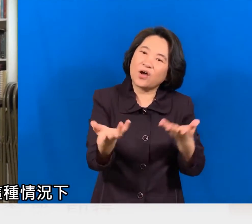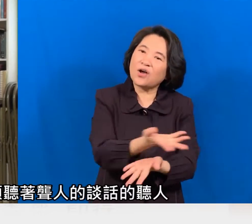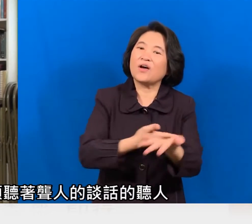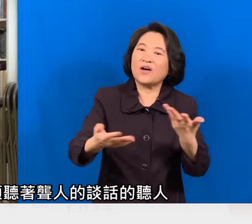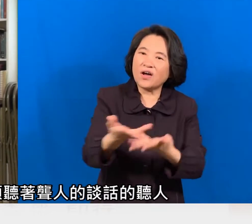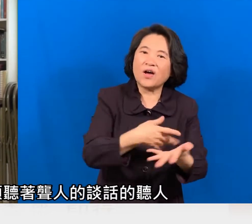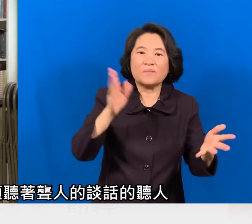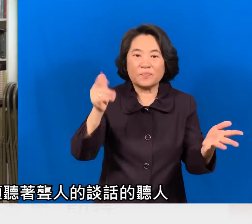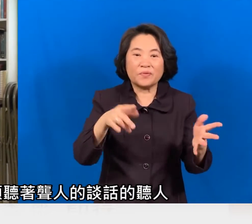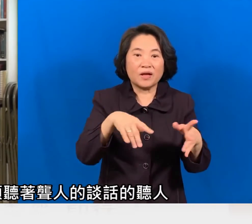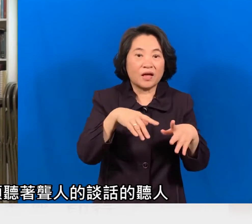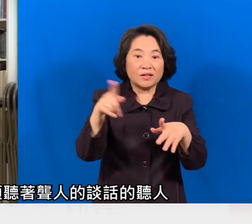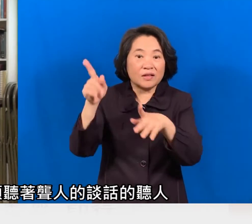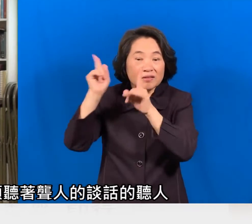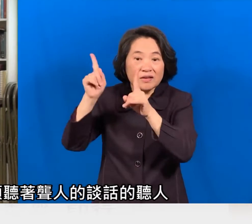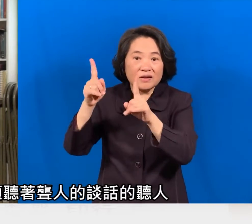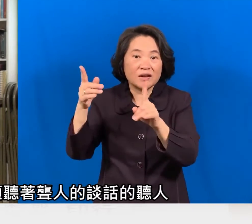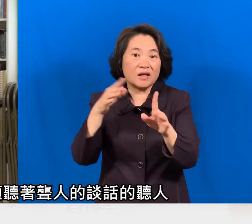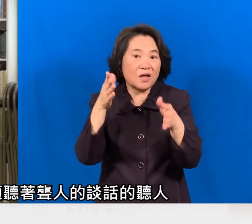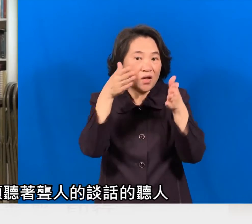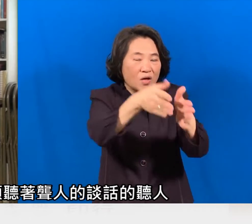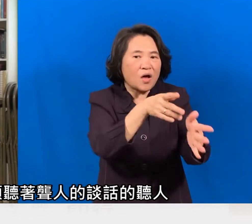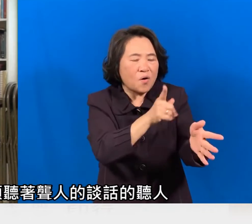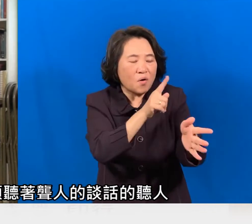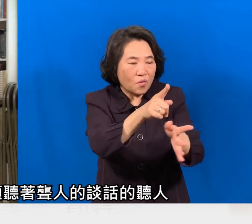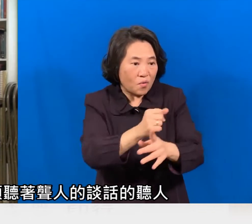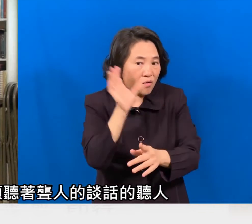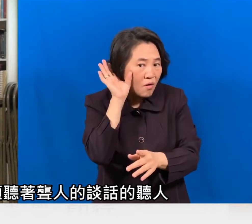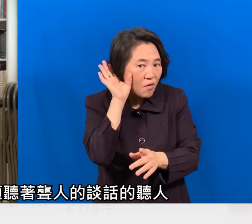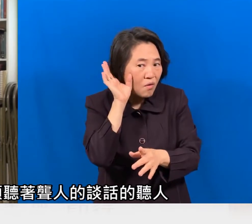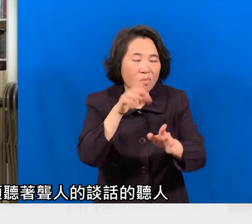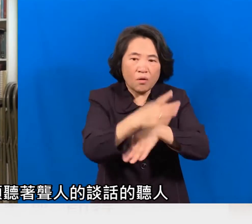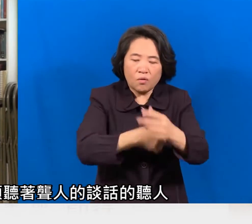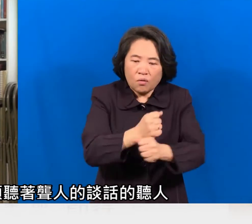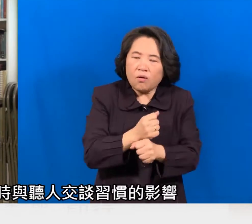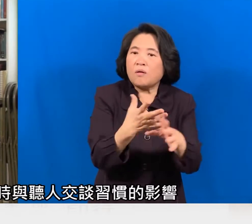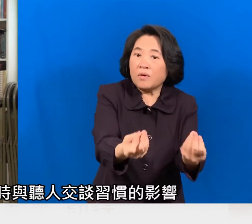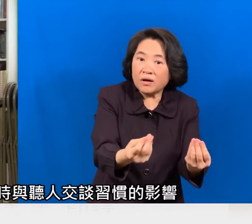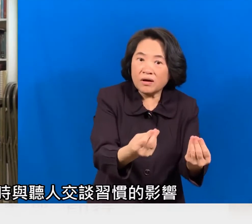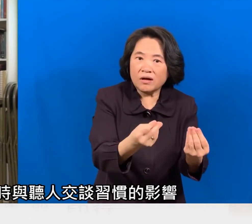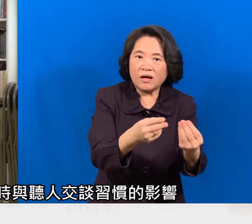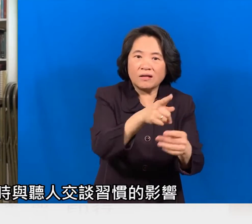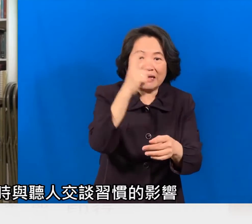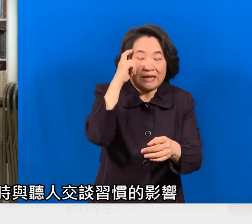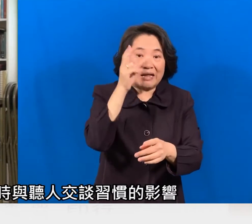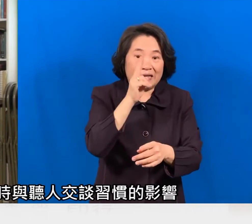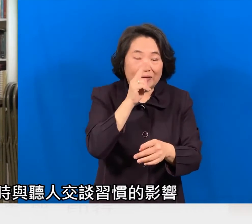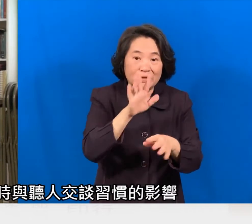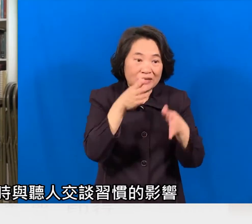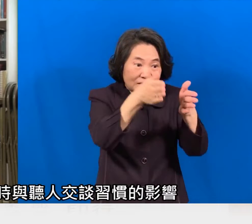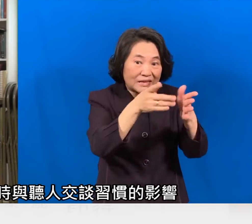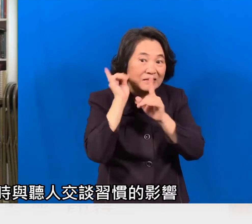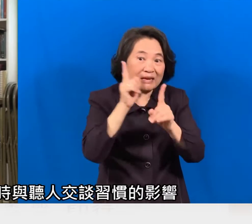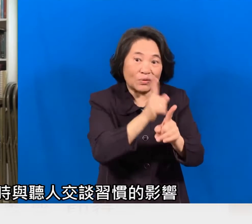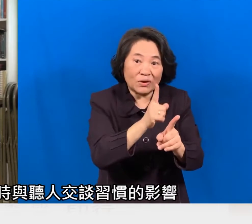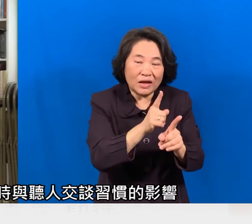a hearing person, although he may well be paying close attention to the deaf person's words, can easily be influenced by